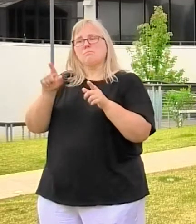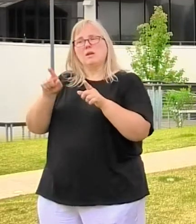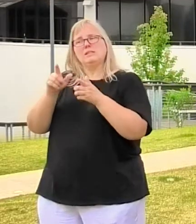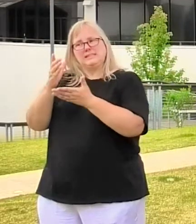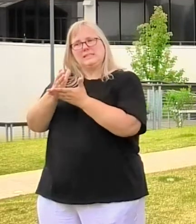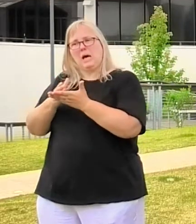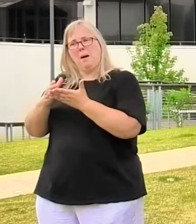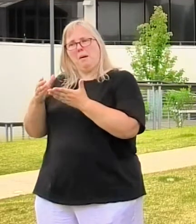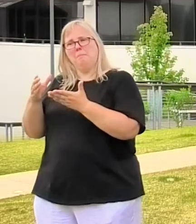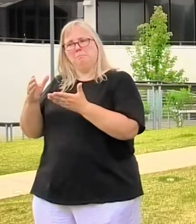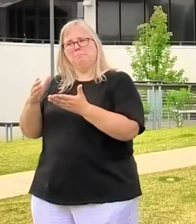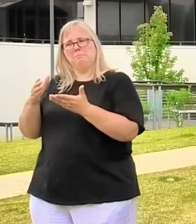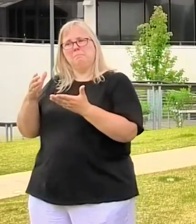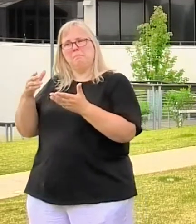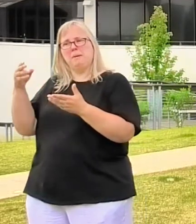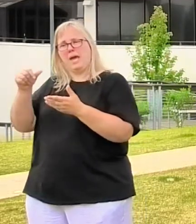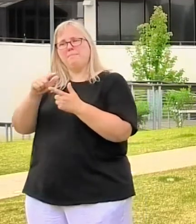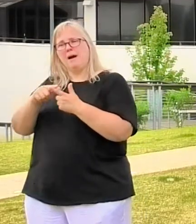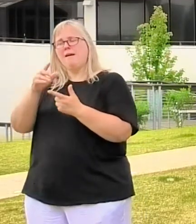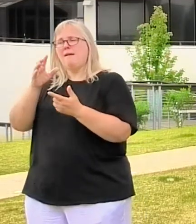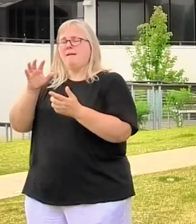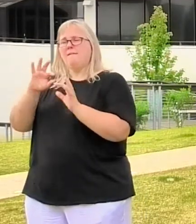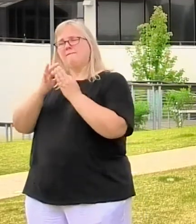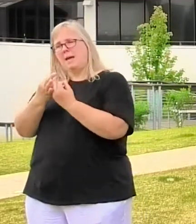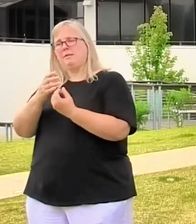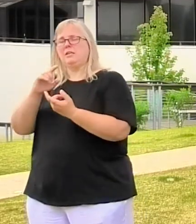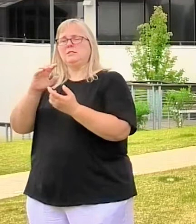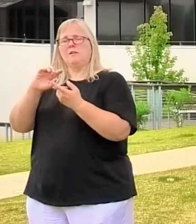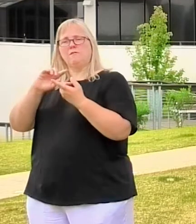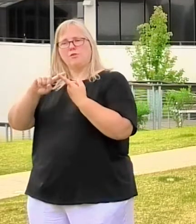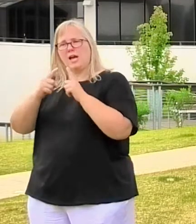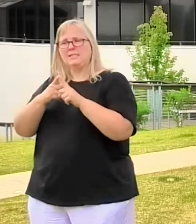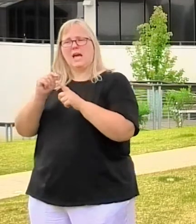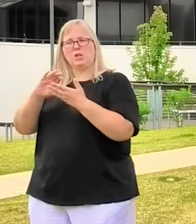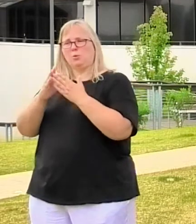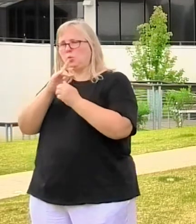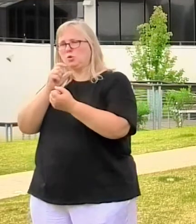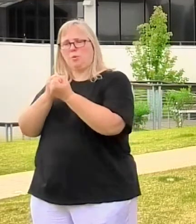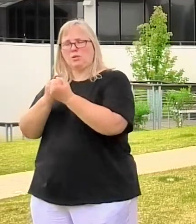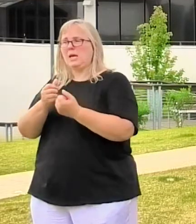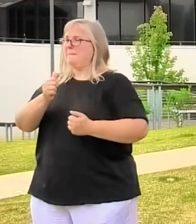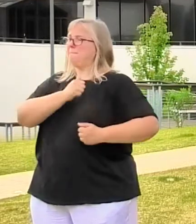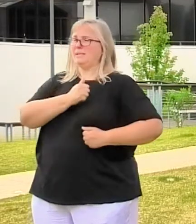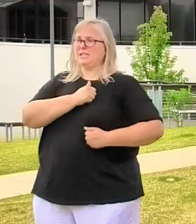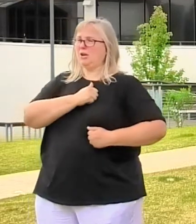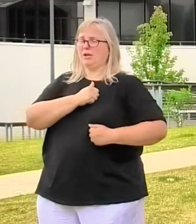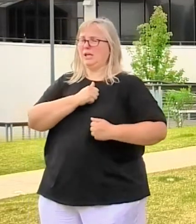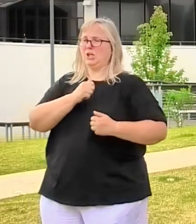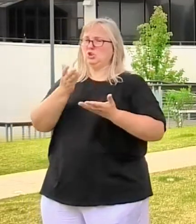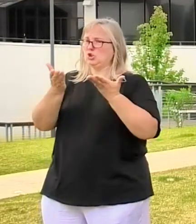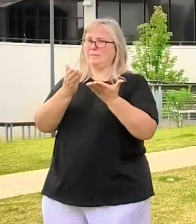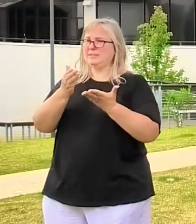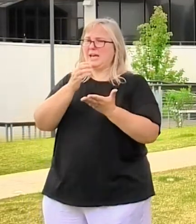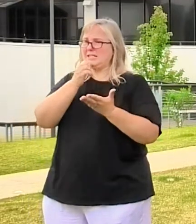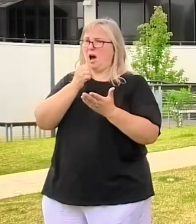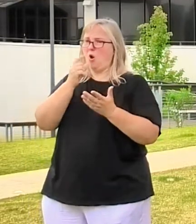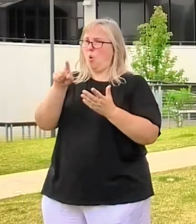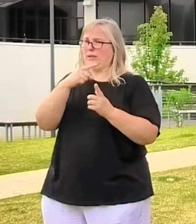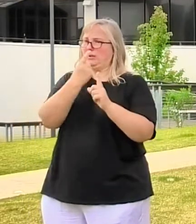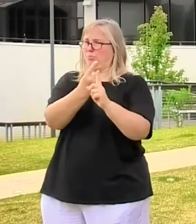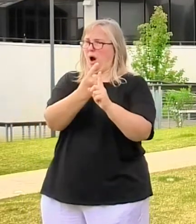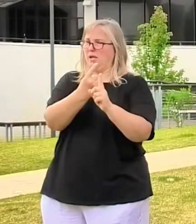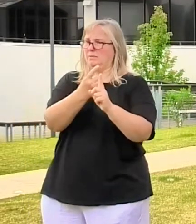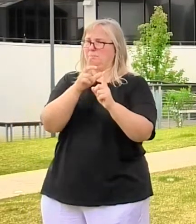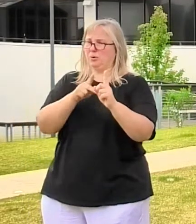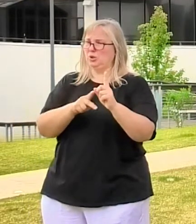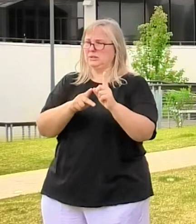and the community who support them. Military service is not an individual commitment. It's a family commitment. It's a